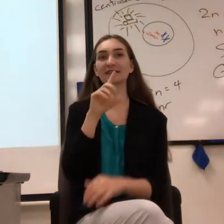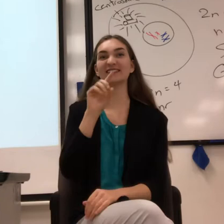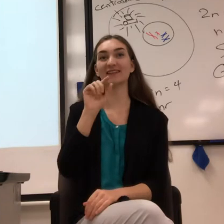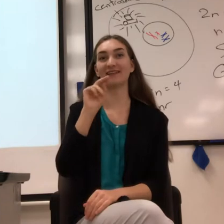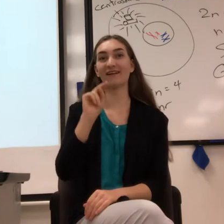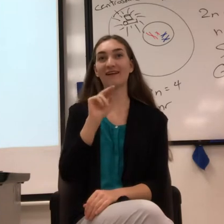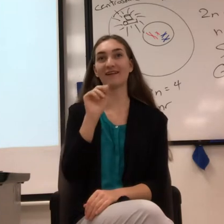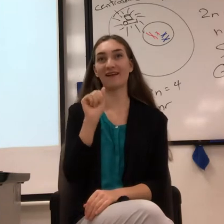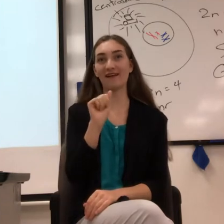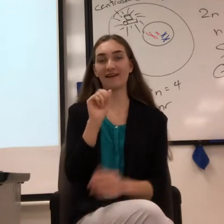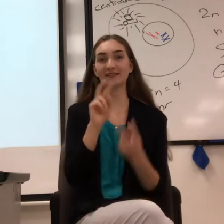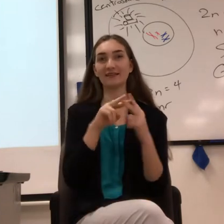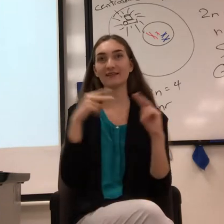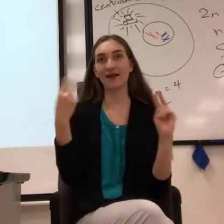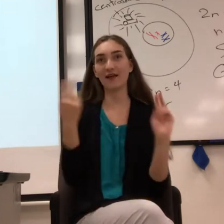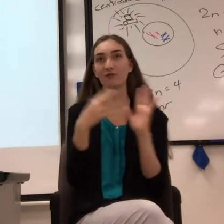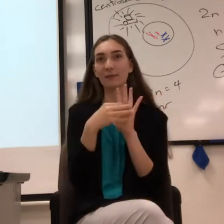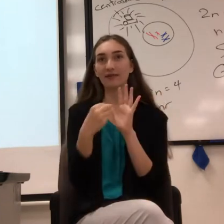I'll say replicate